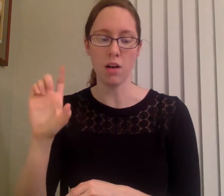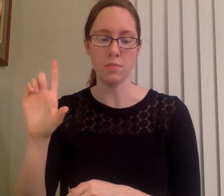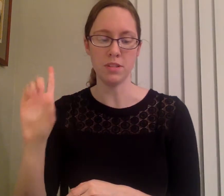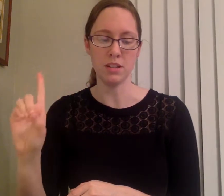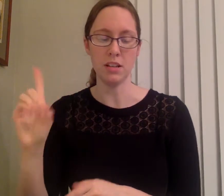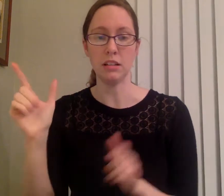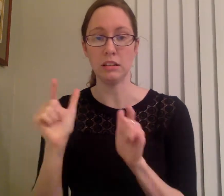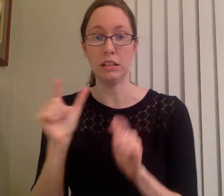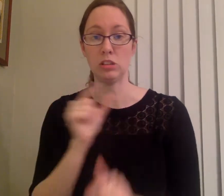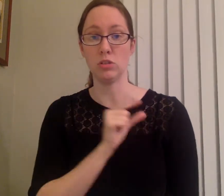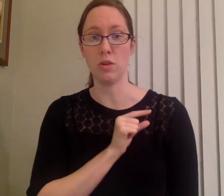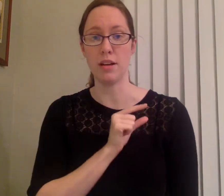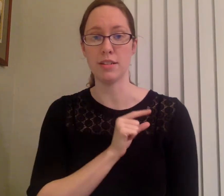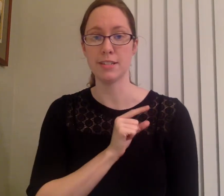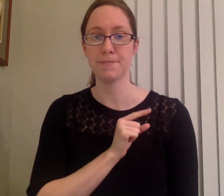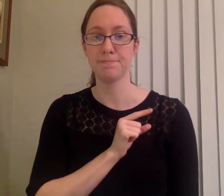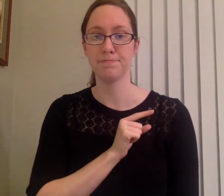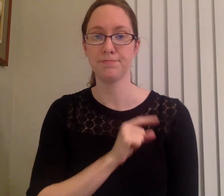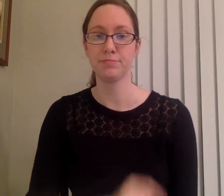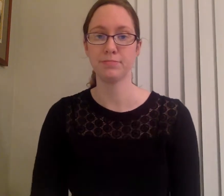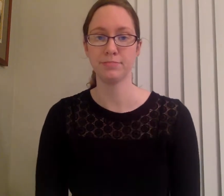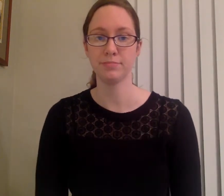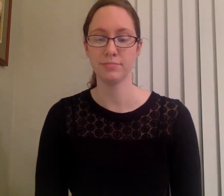sobbed Little Grunt.